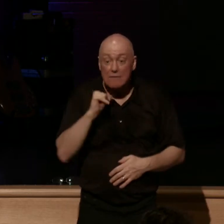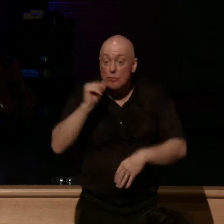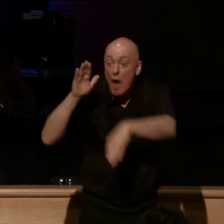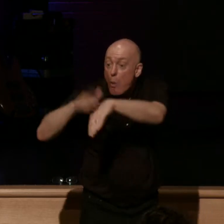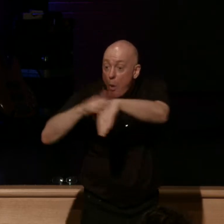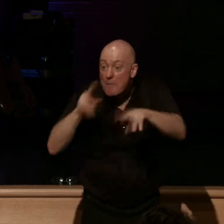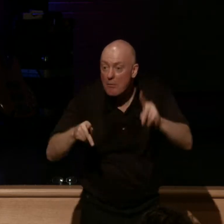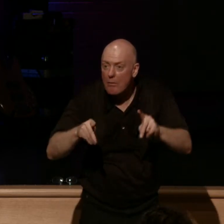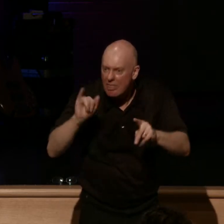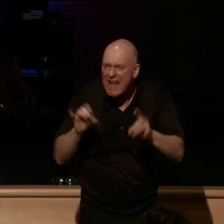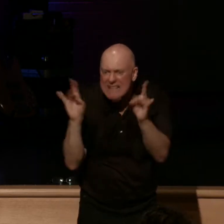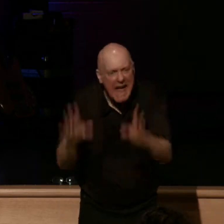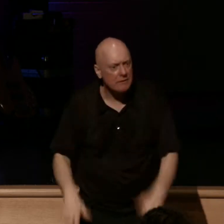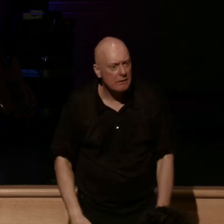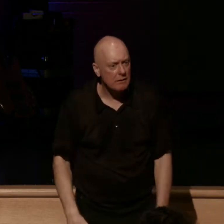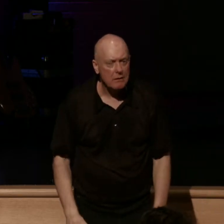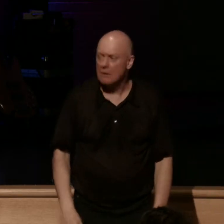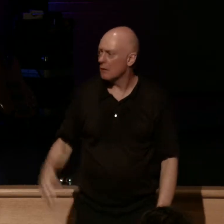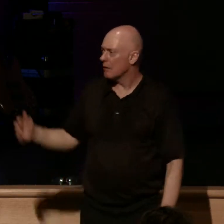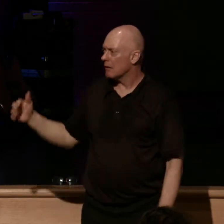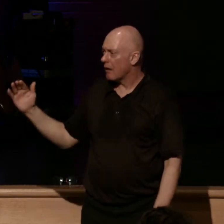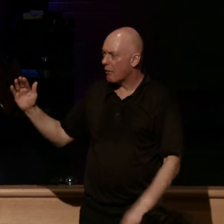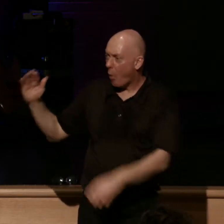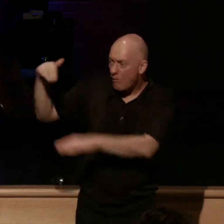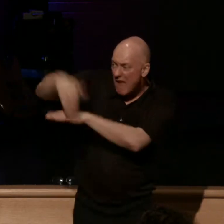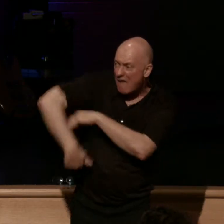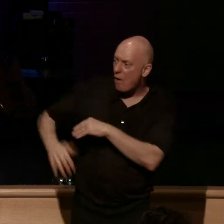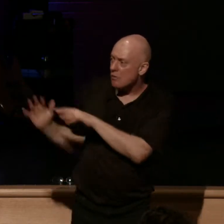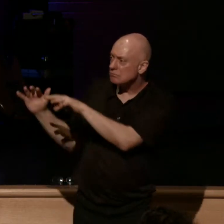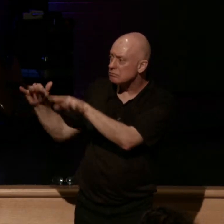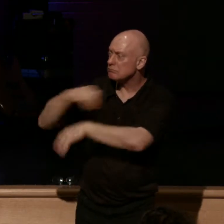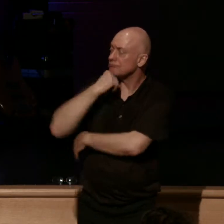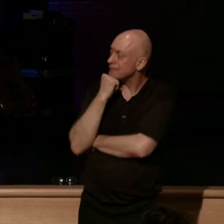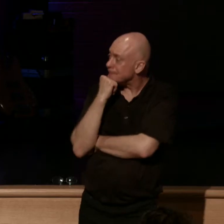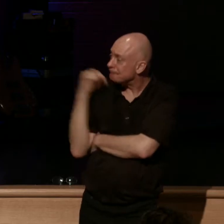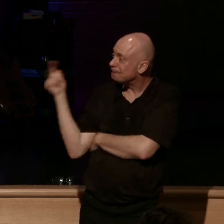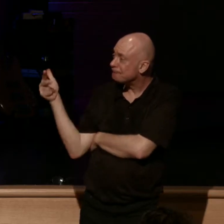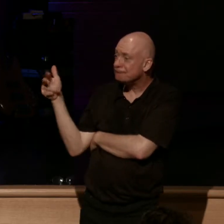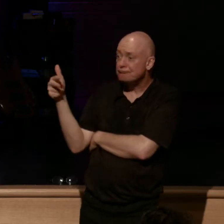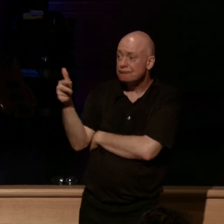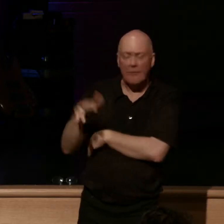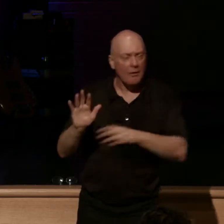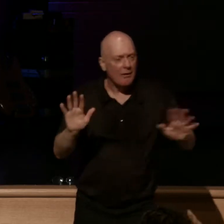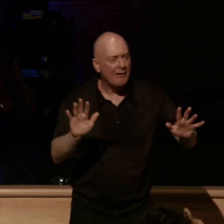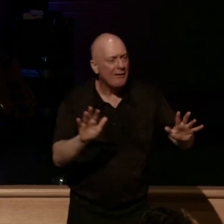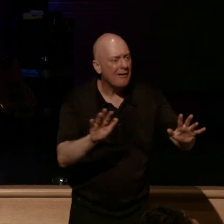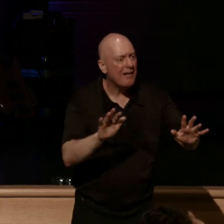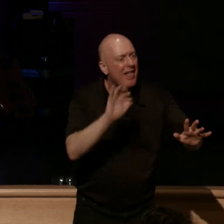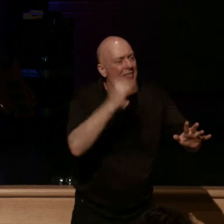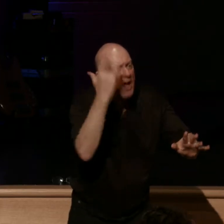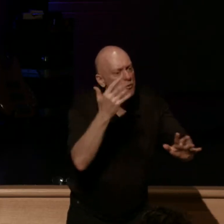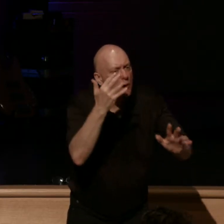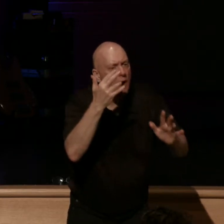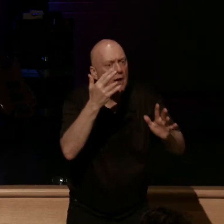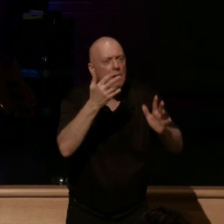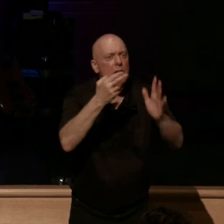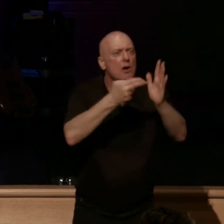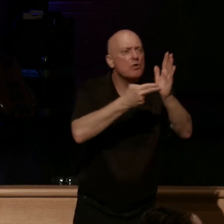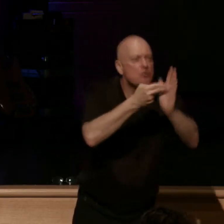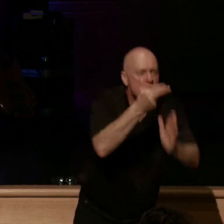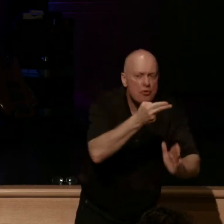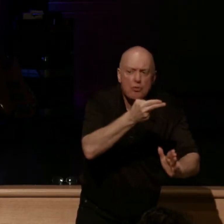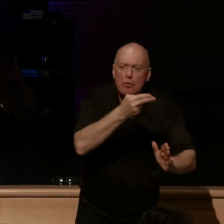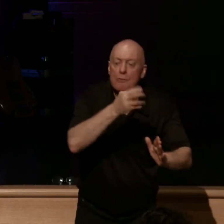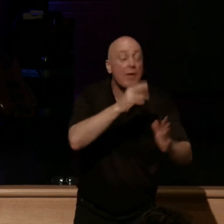a path and in reality what they are facing. This is why truth, listen, grace